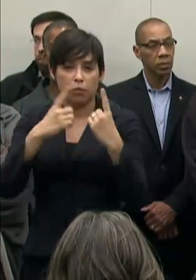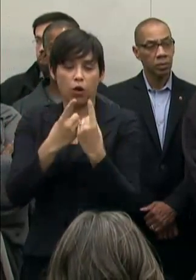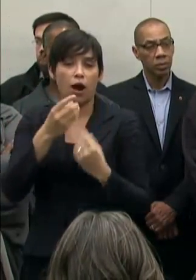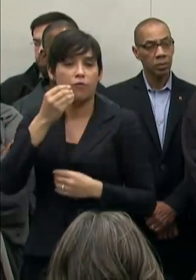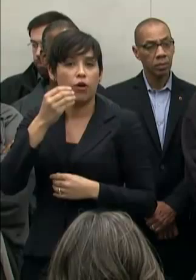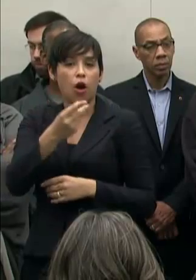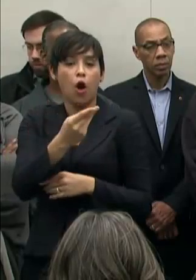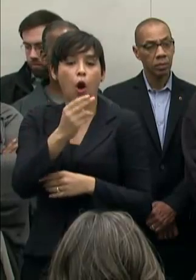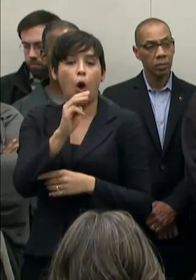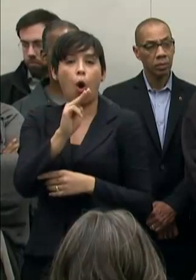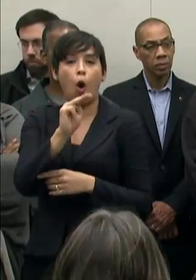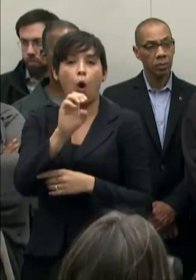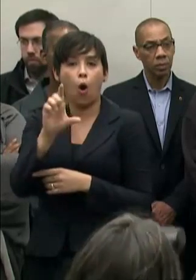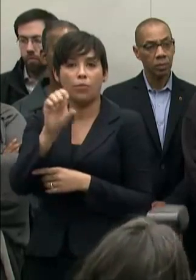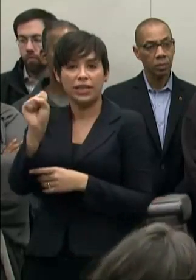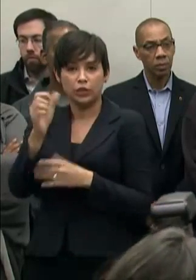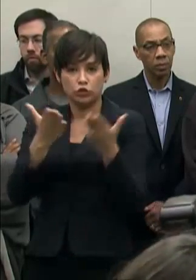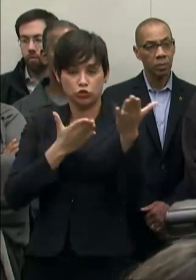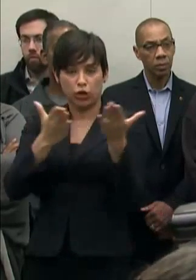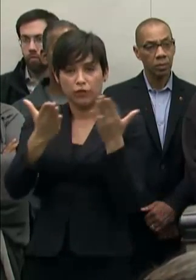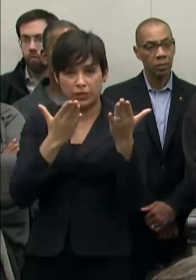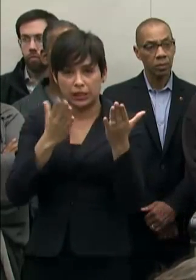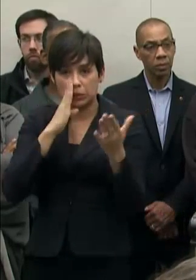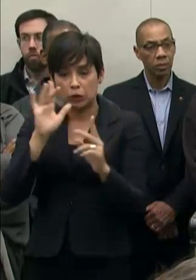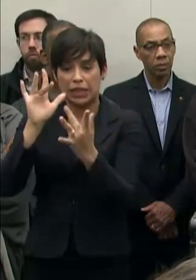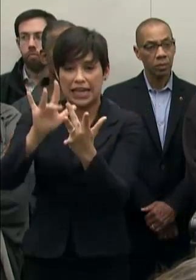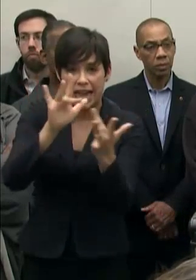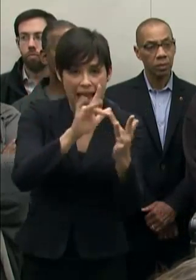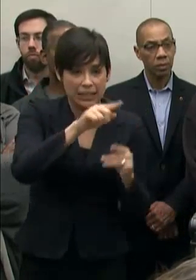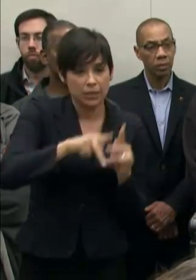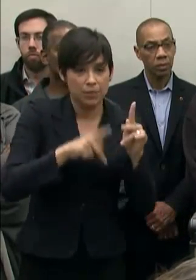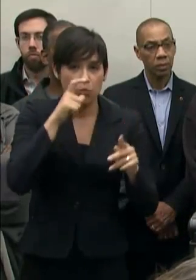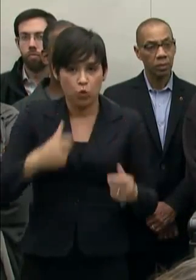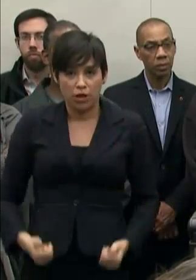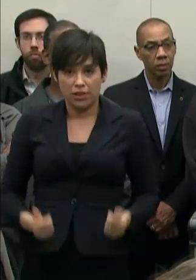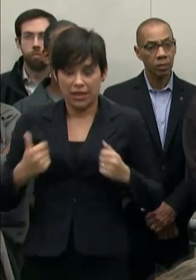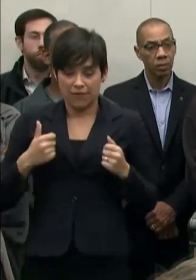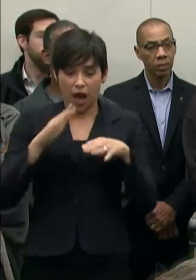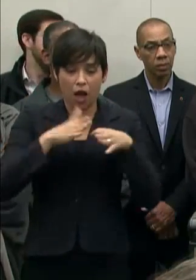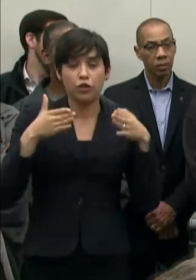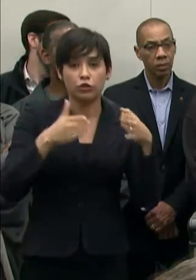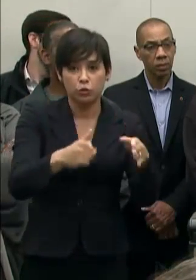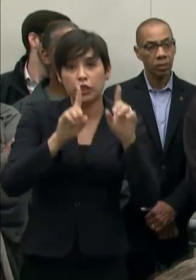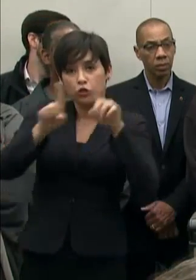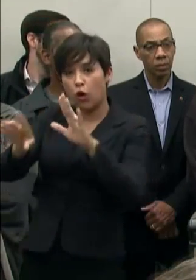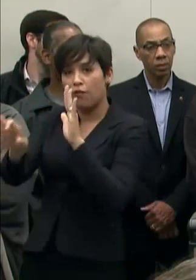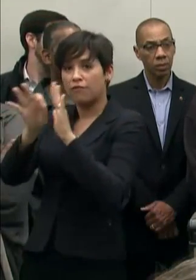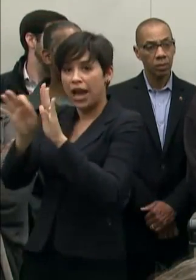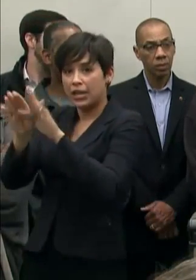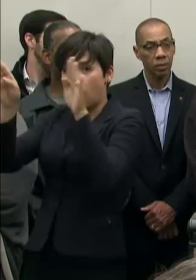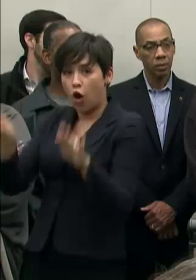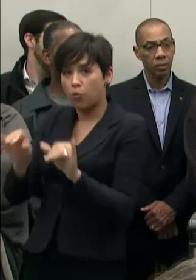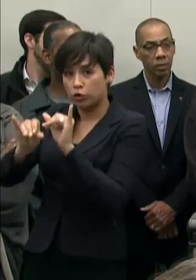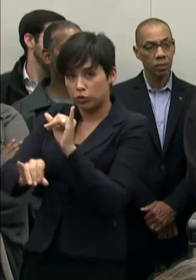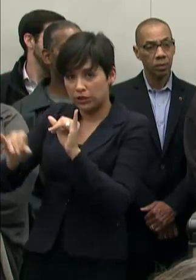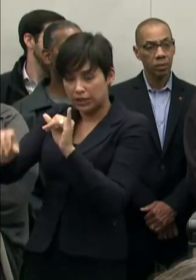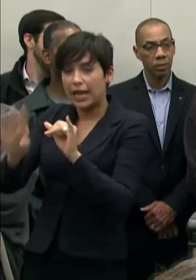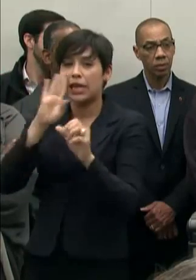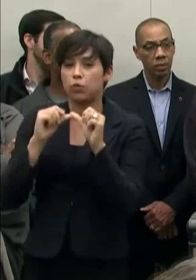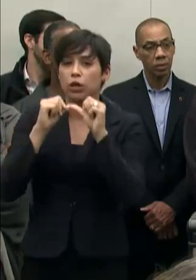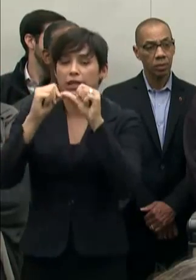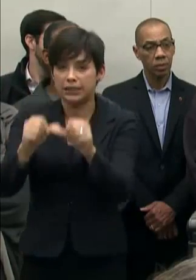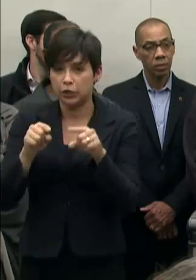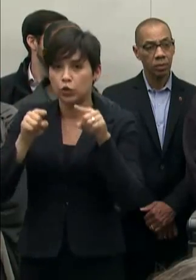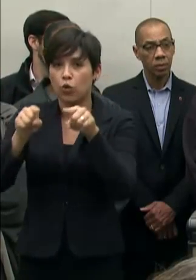enhanced street outreach to encourage people on the street to seek shelter. Street outreach will continue during the storm, safety